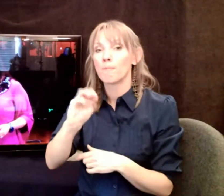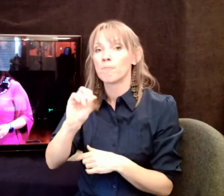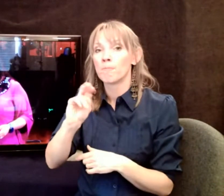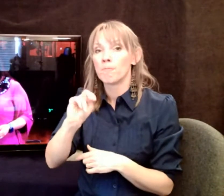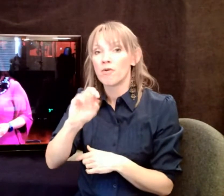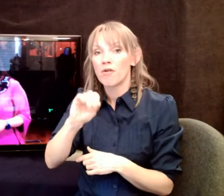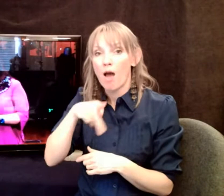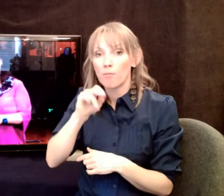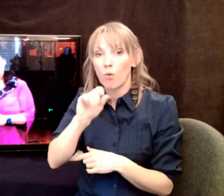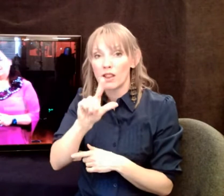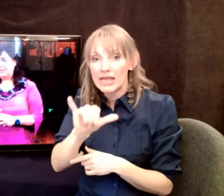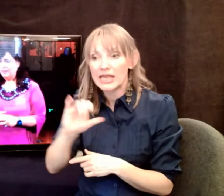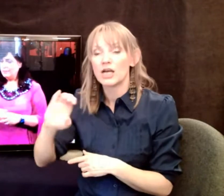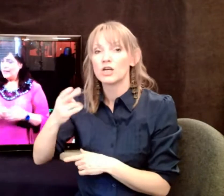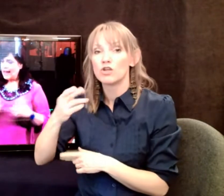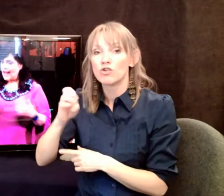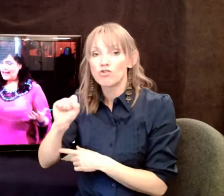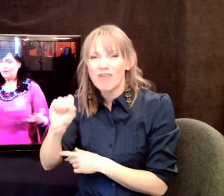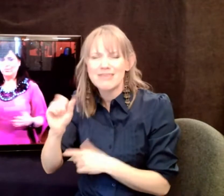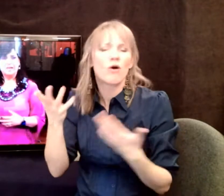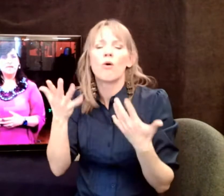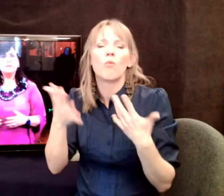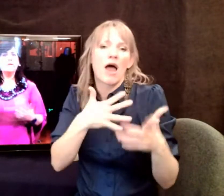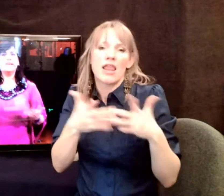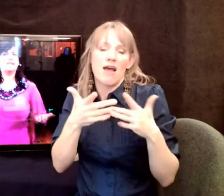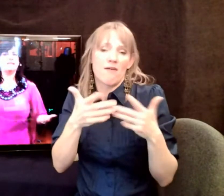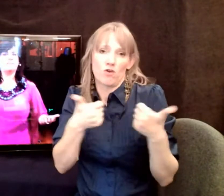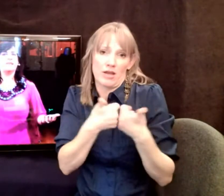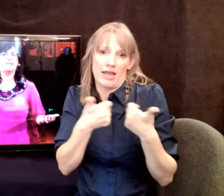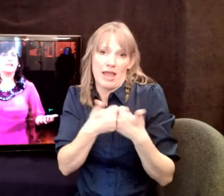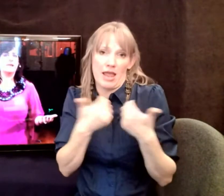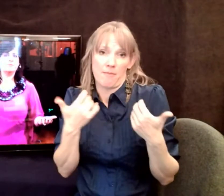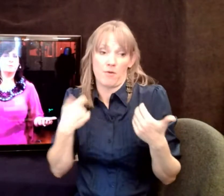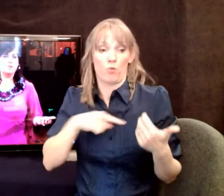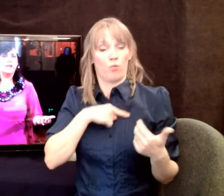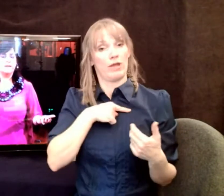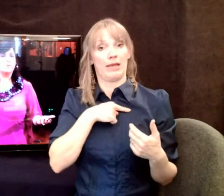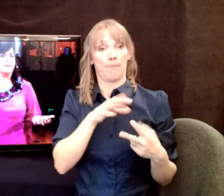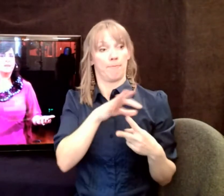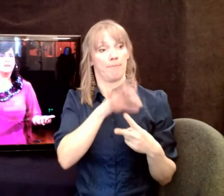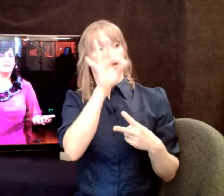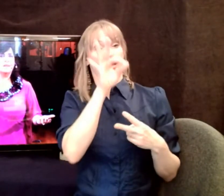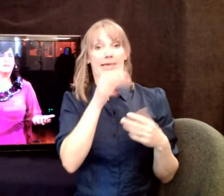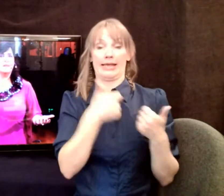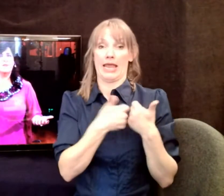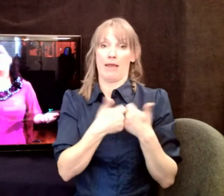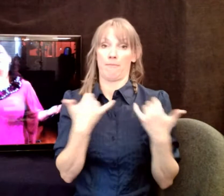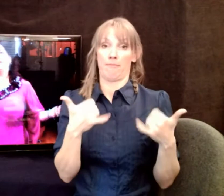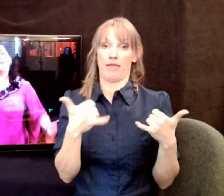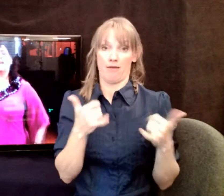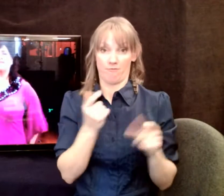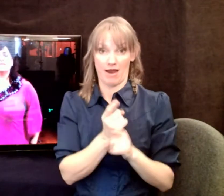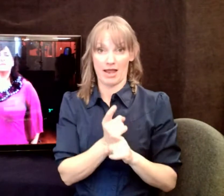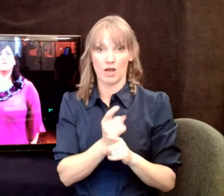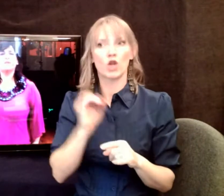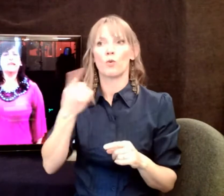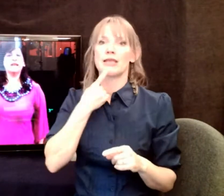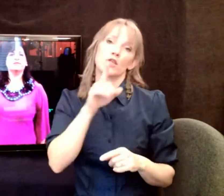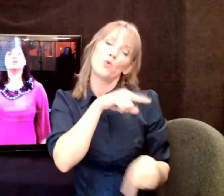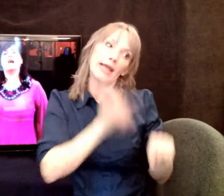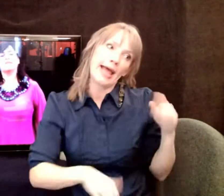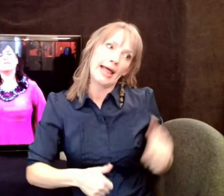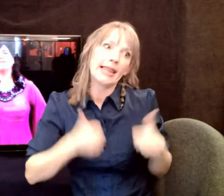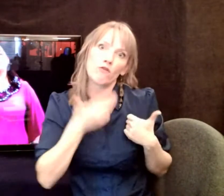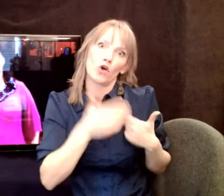chess. It could be any of those games, and we get to pick the games we play, don't we? No one in life says, well, you can't live a good life unless you